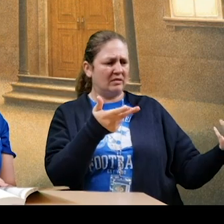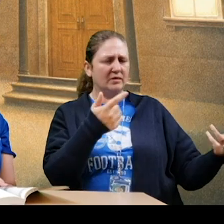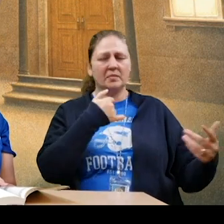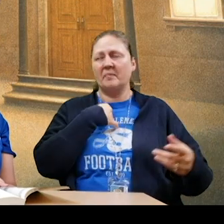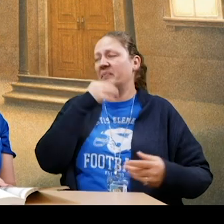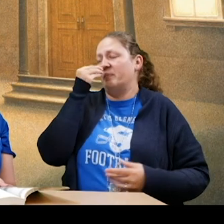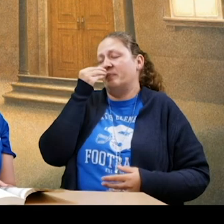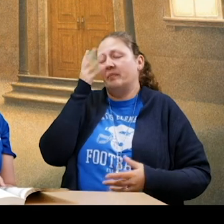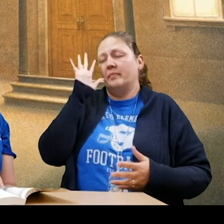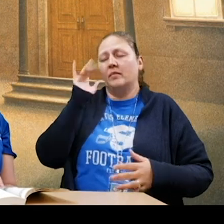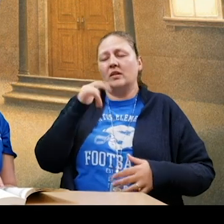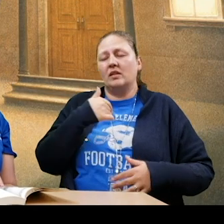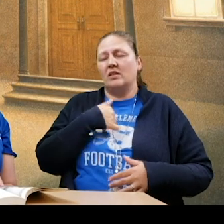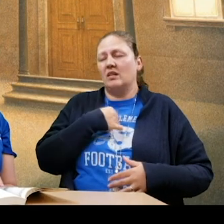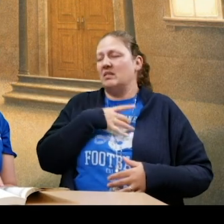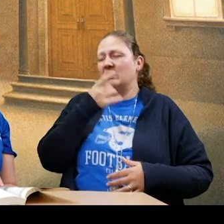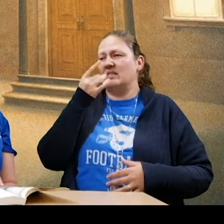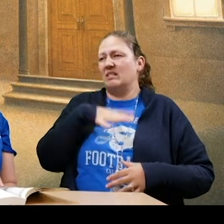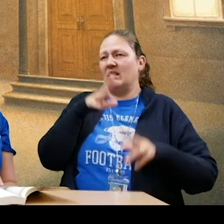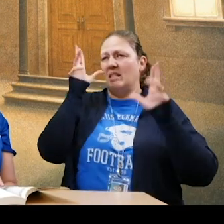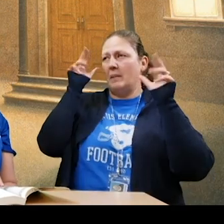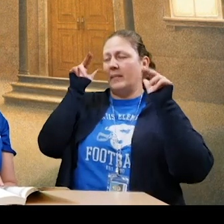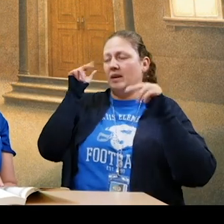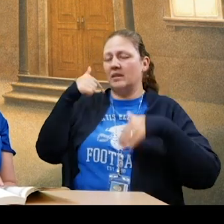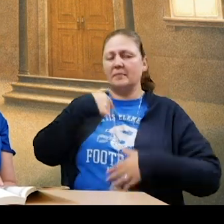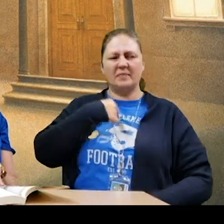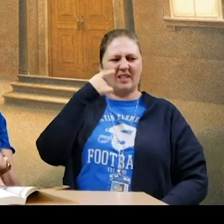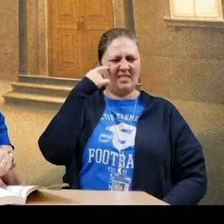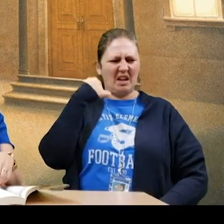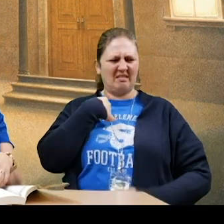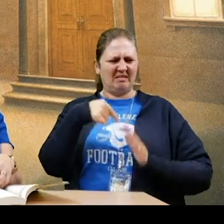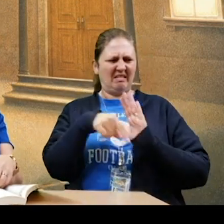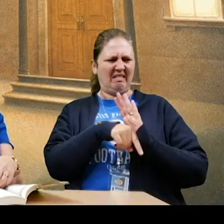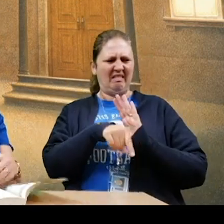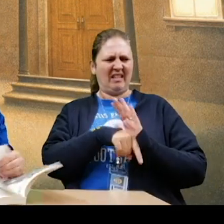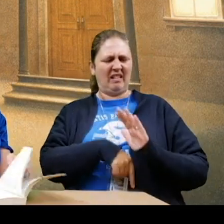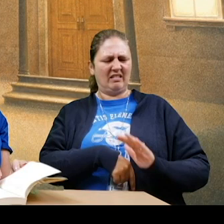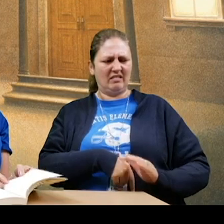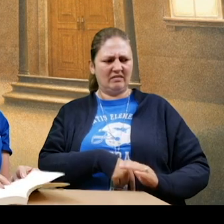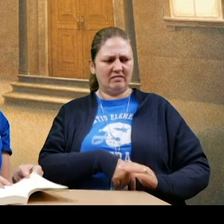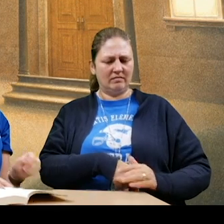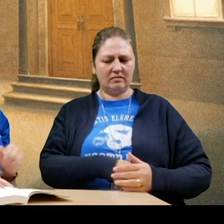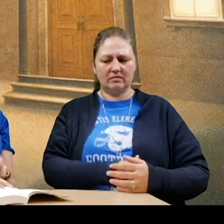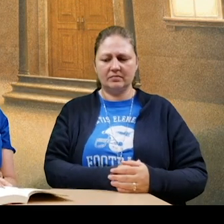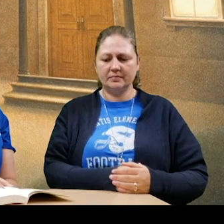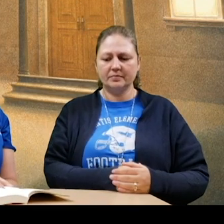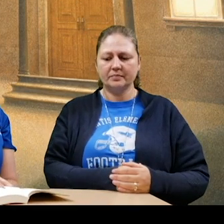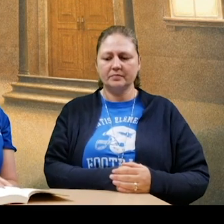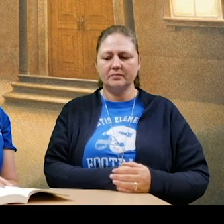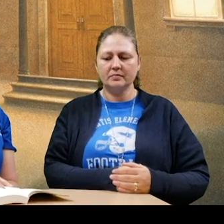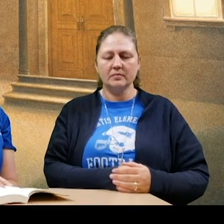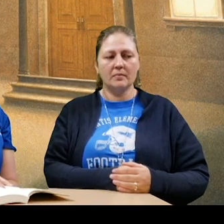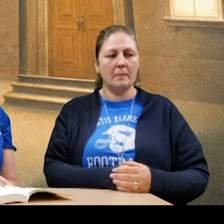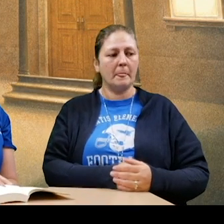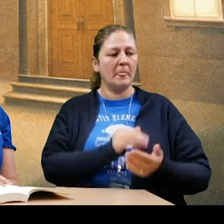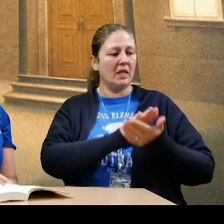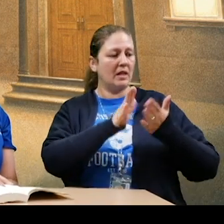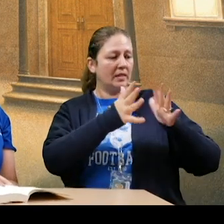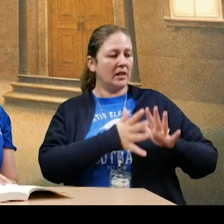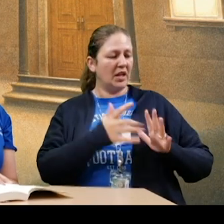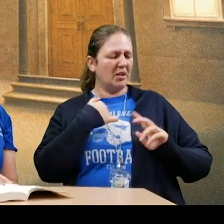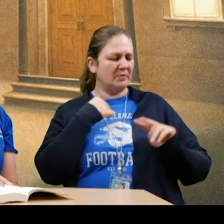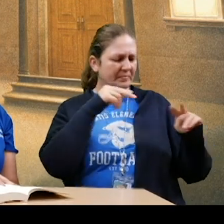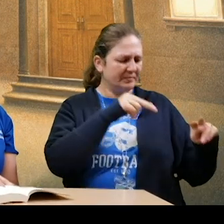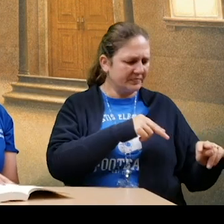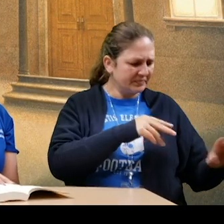not care at all for the word bunny. He found it derogatory in the extreme. The maid bent over him